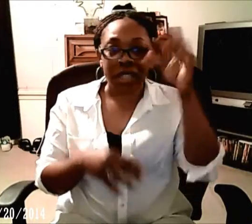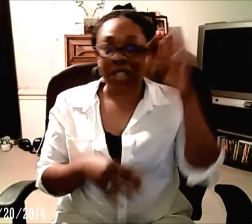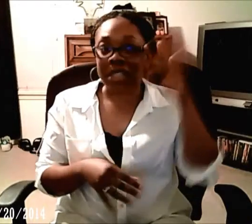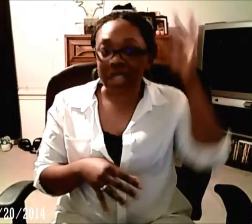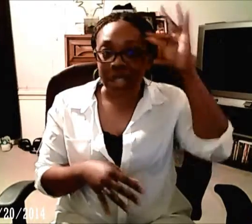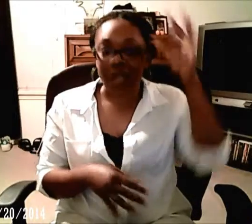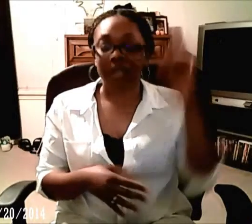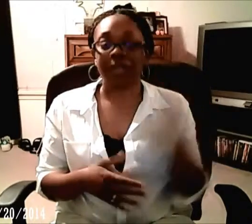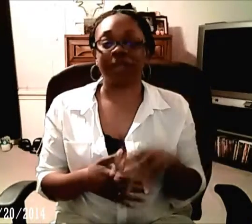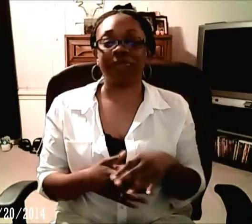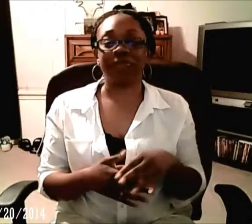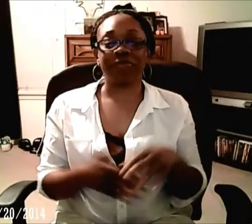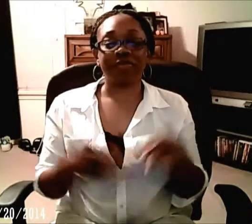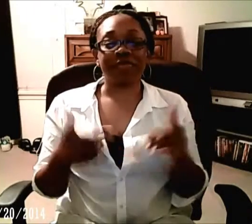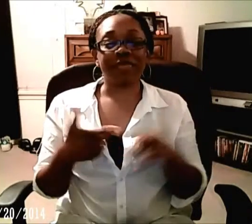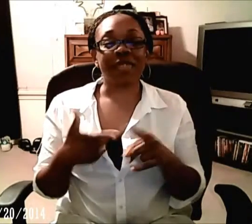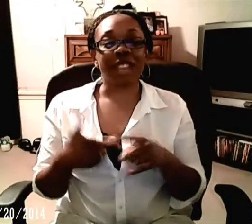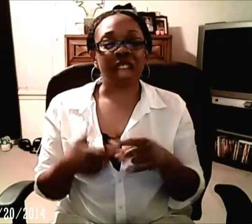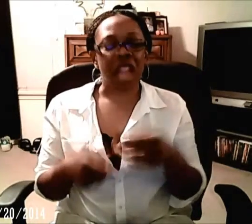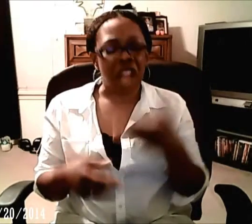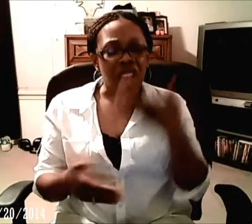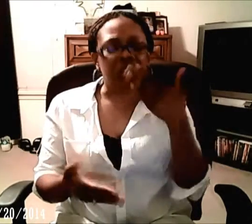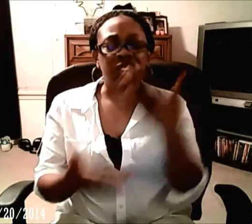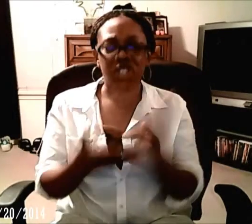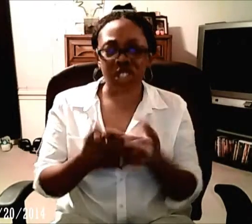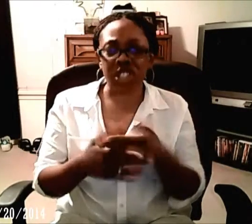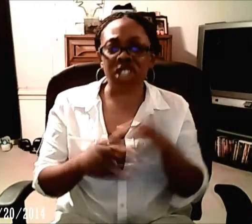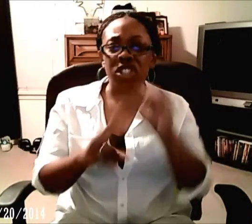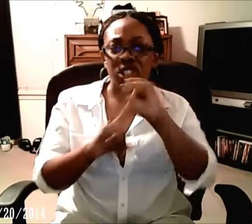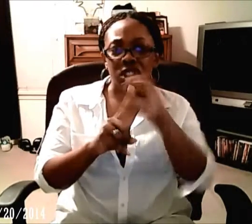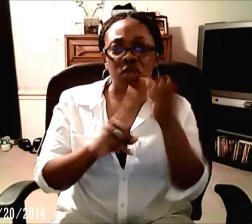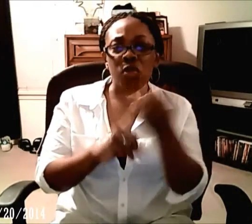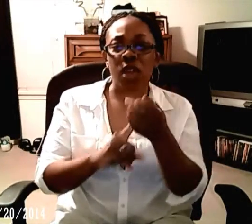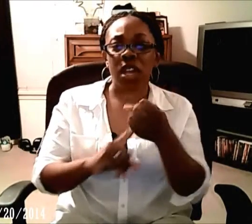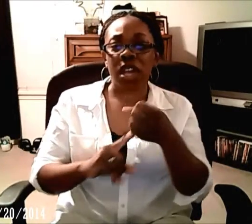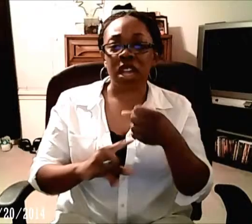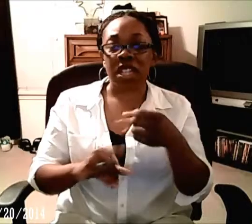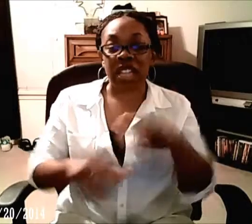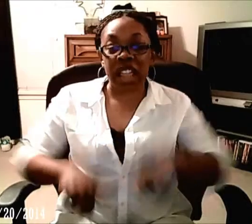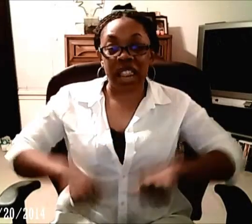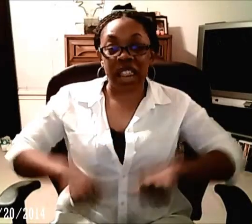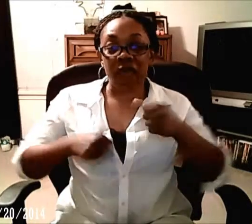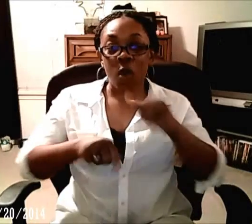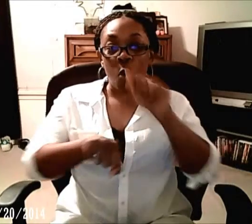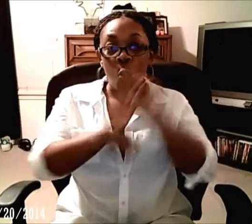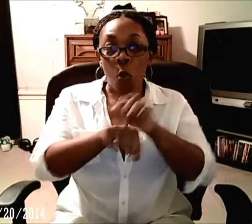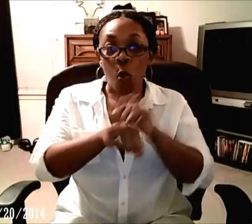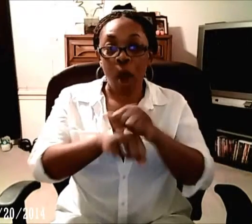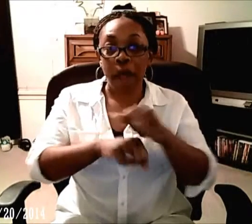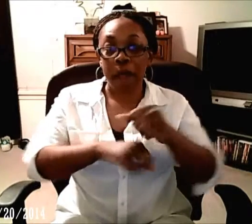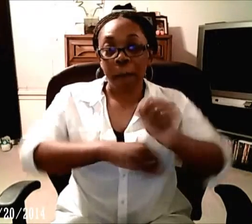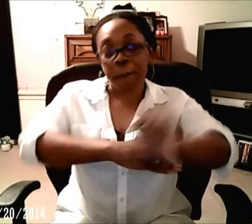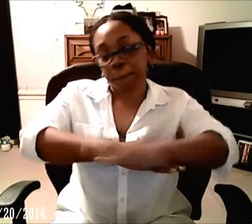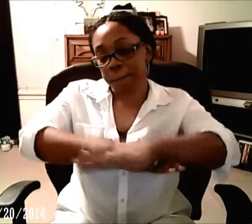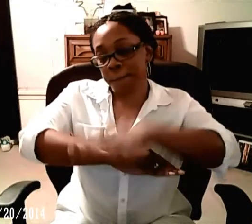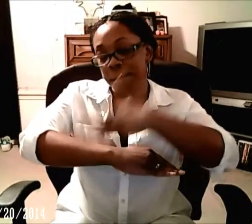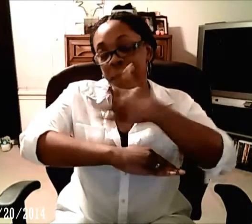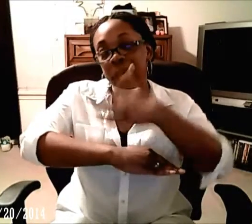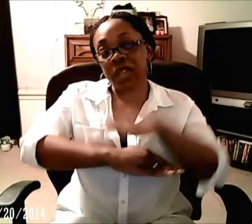The Kwakiutl, they actually have a great situation because they live on the rocky beaches in the Northwest. So they have a beautiful ocean on one side,